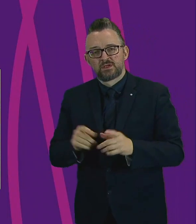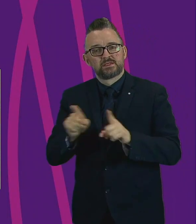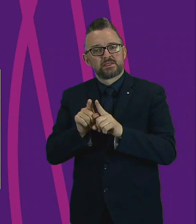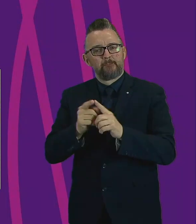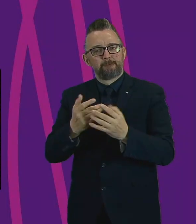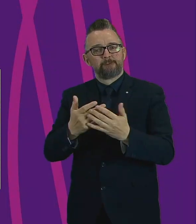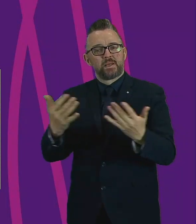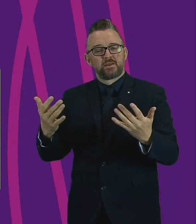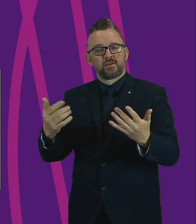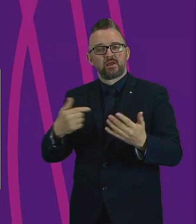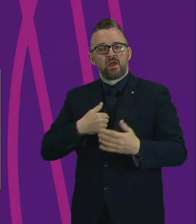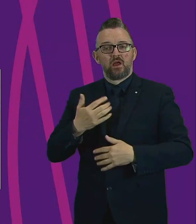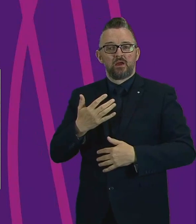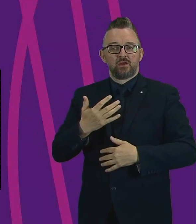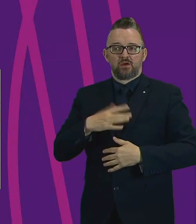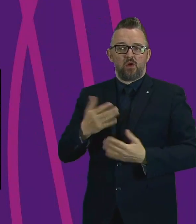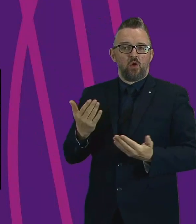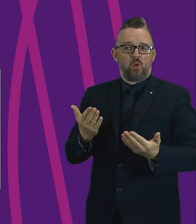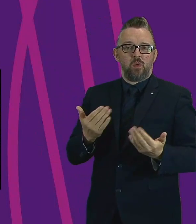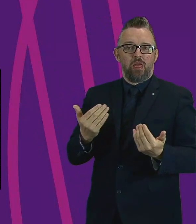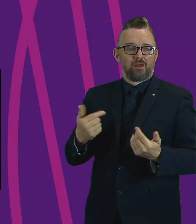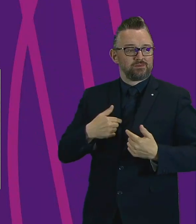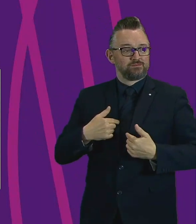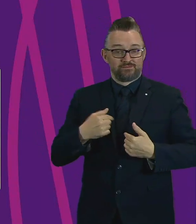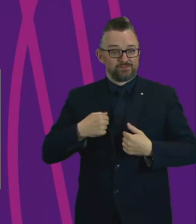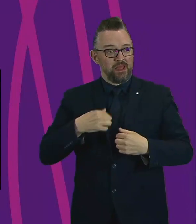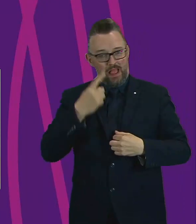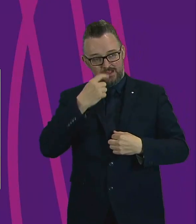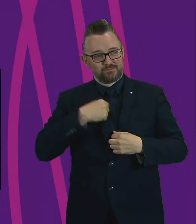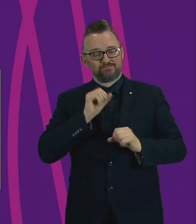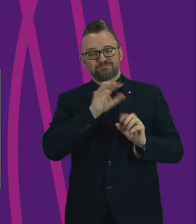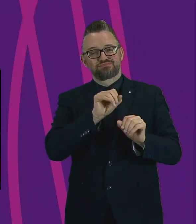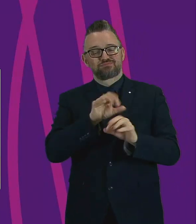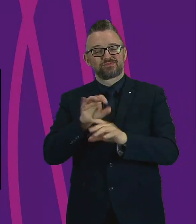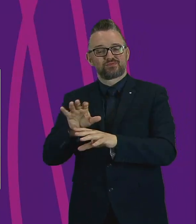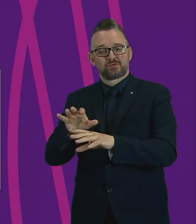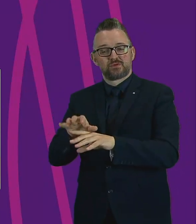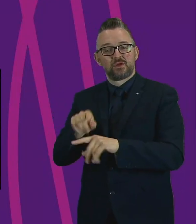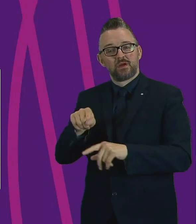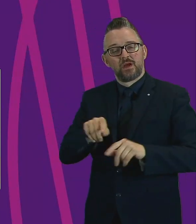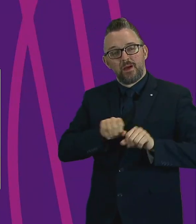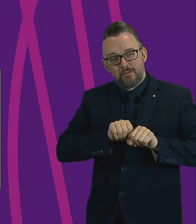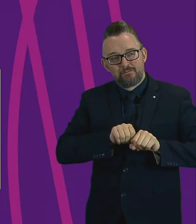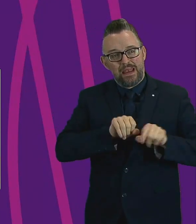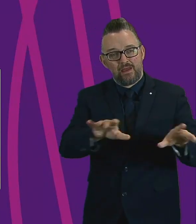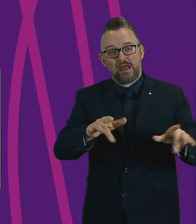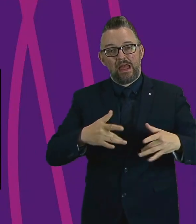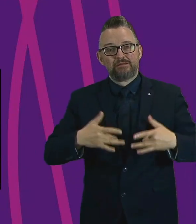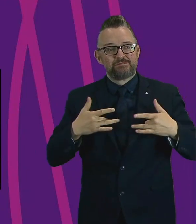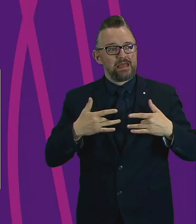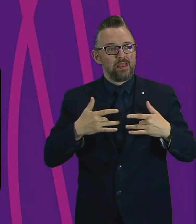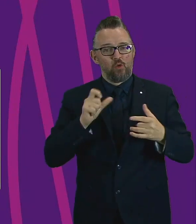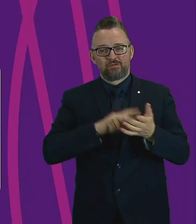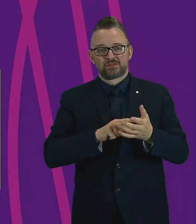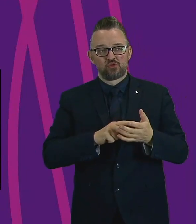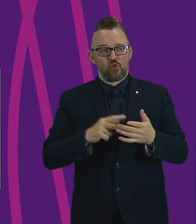I do welcome the opportunity to contribute to this debate. The pandemic feels though it has been with us for a very long